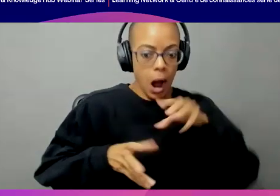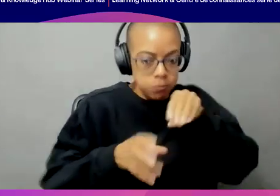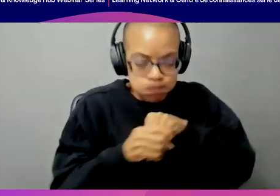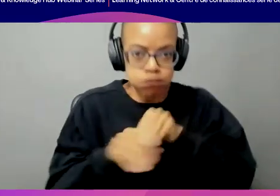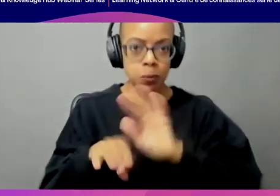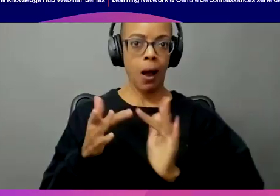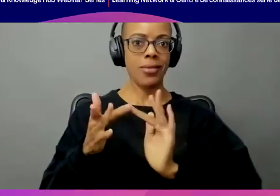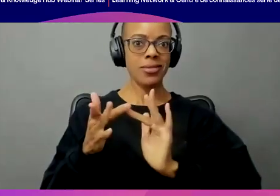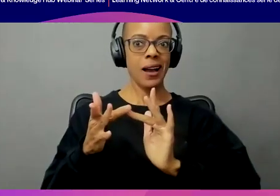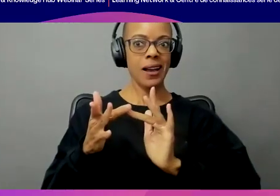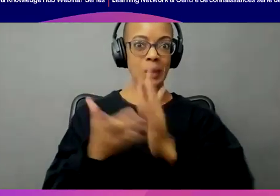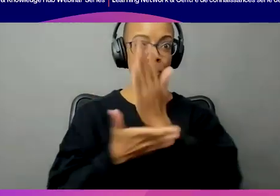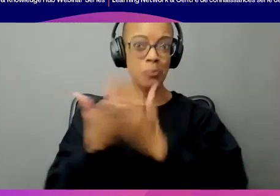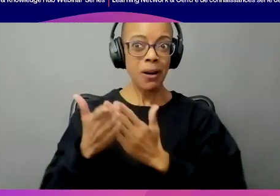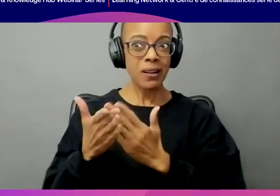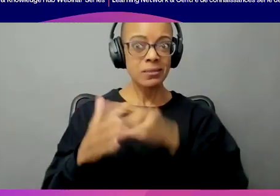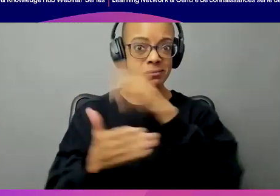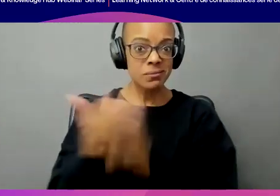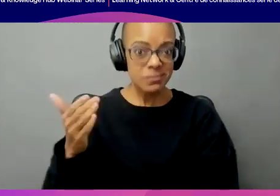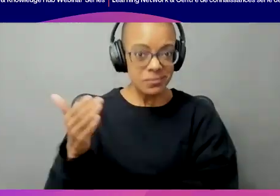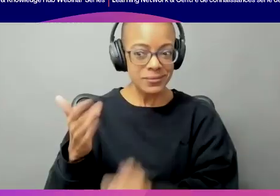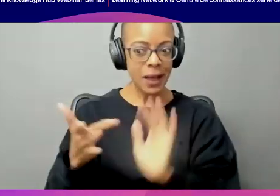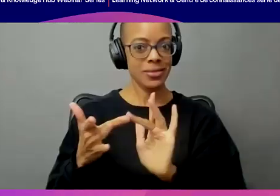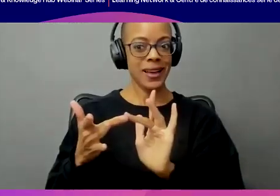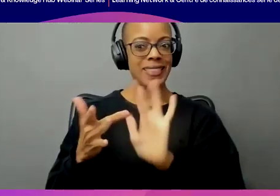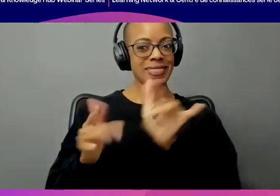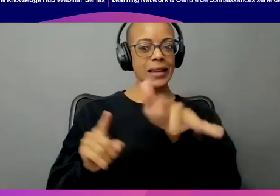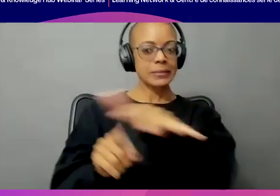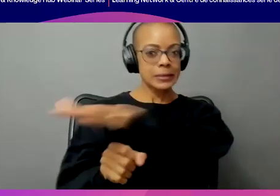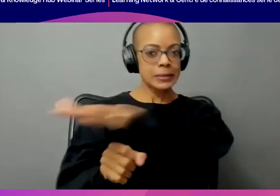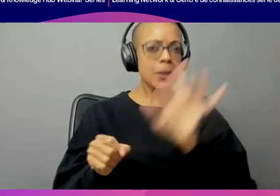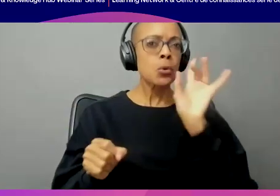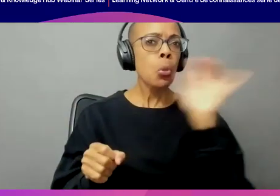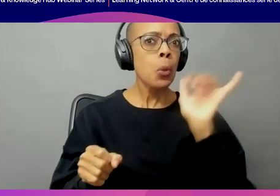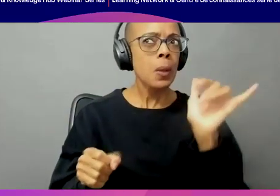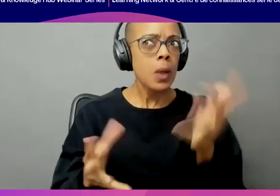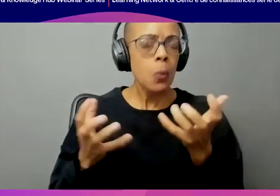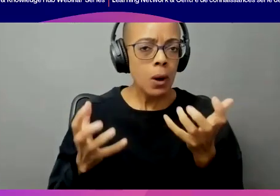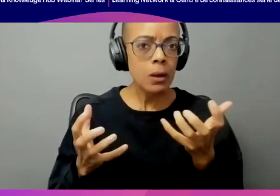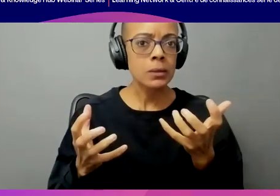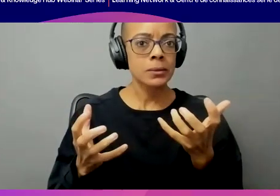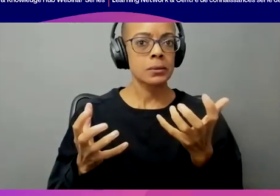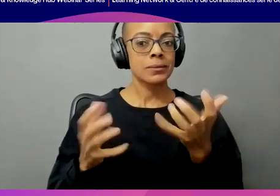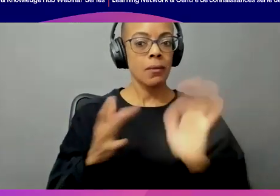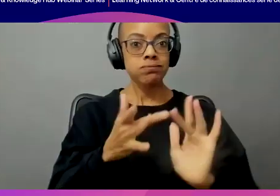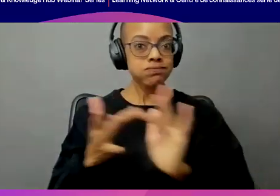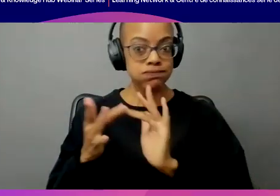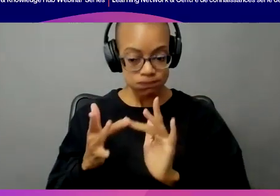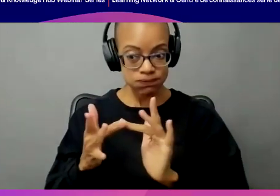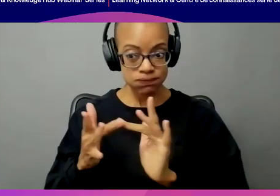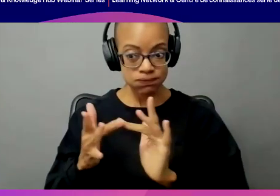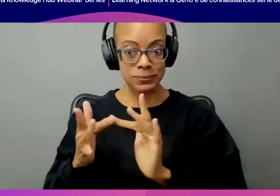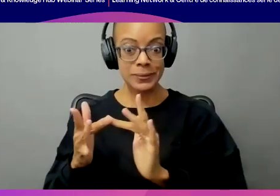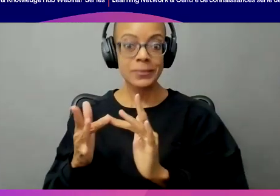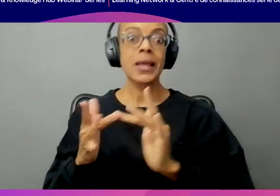want to create online? Which is a really important conversation. But how do we want our online space and our offline space or